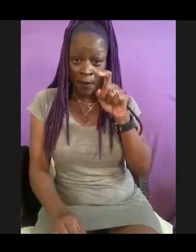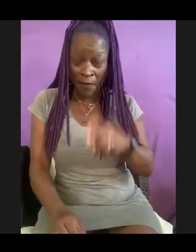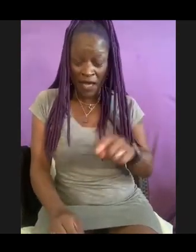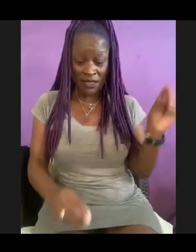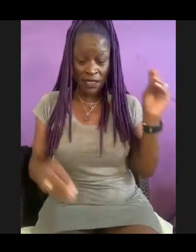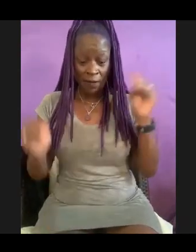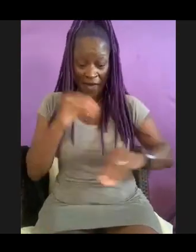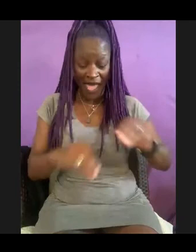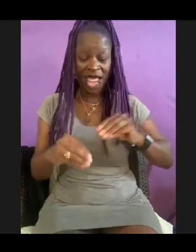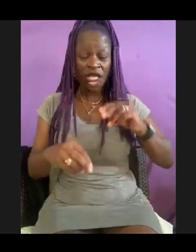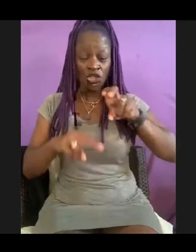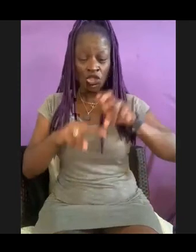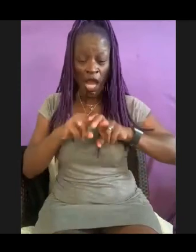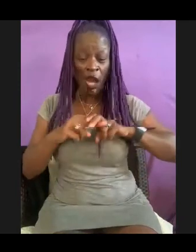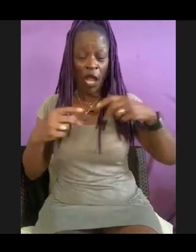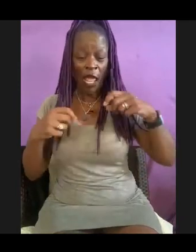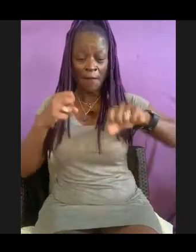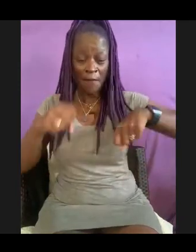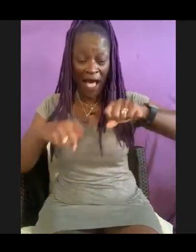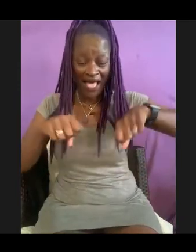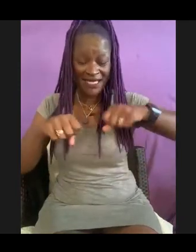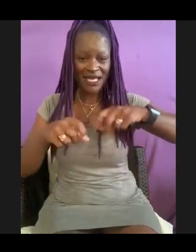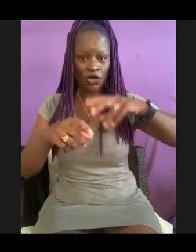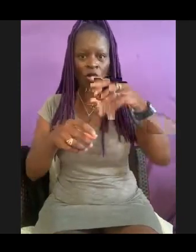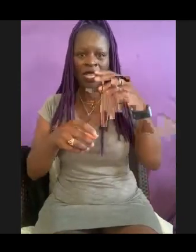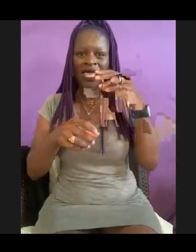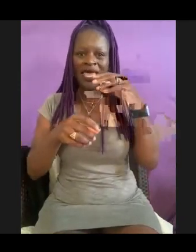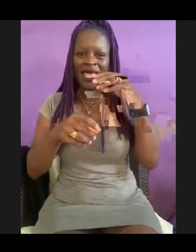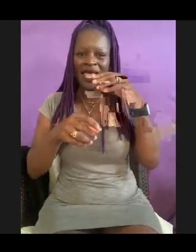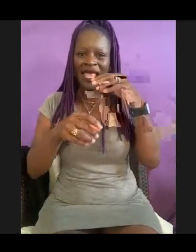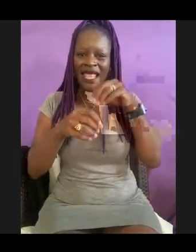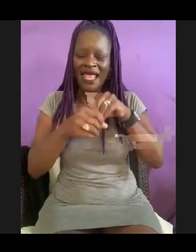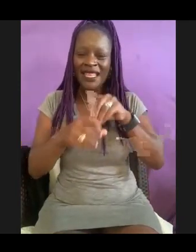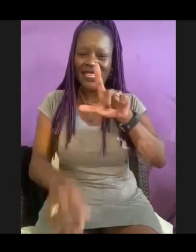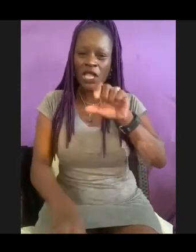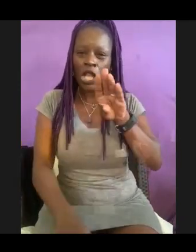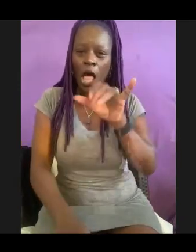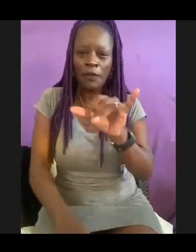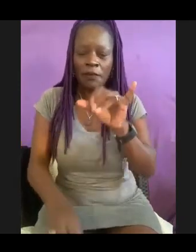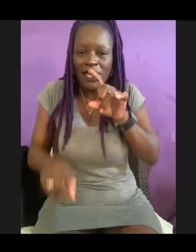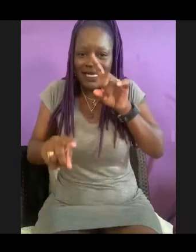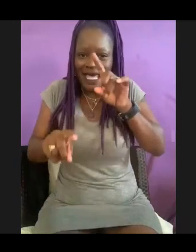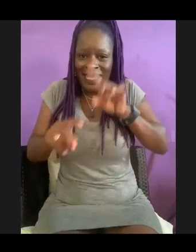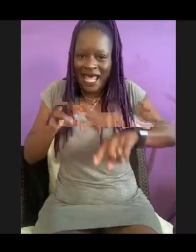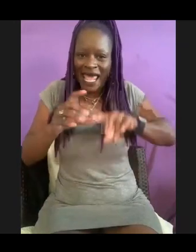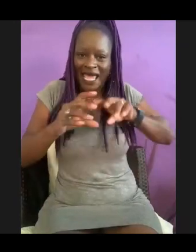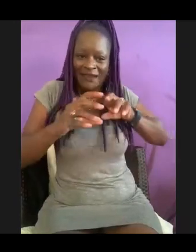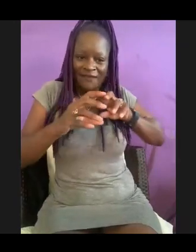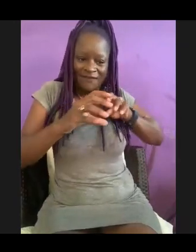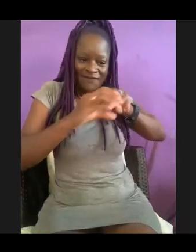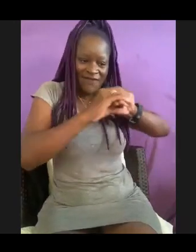bicycle in the lobby of his building because neither will fit in his accessible